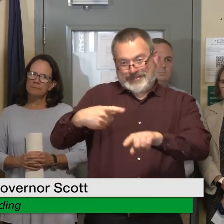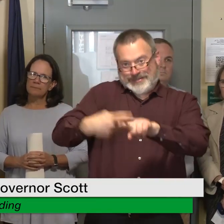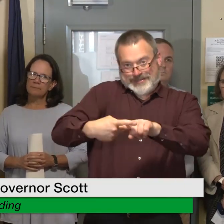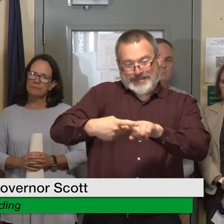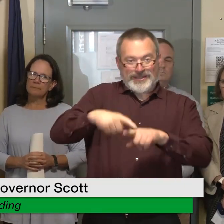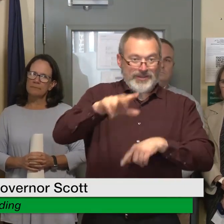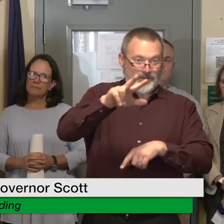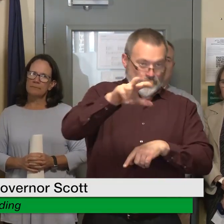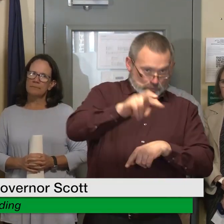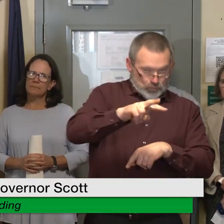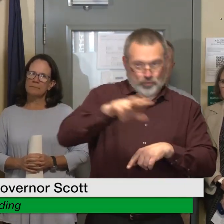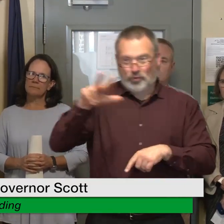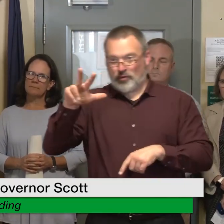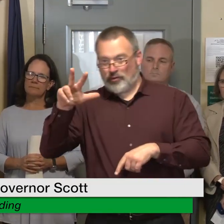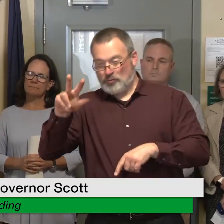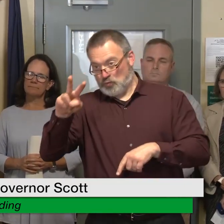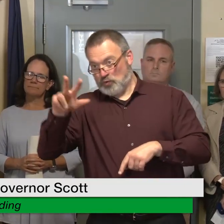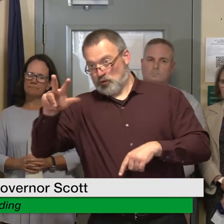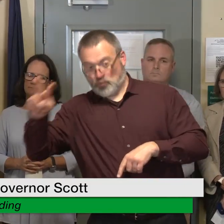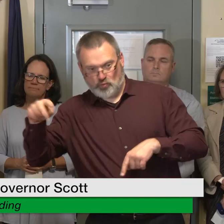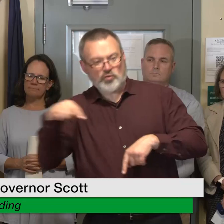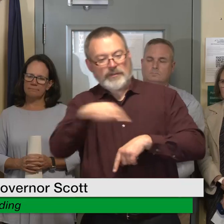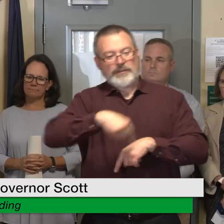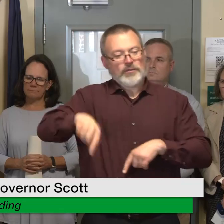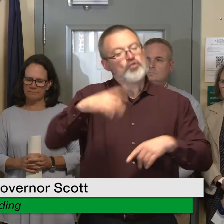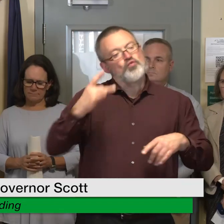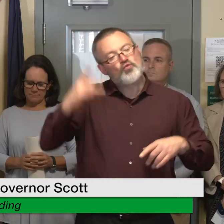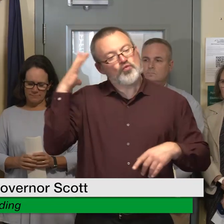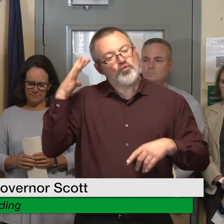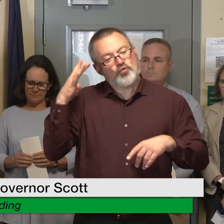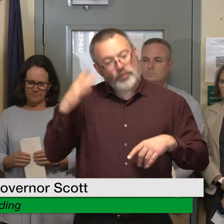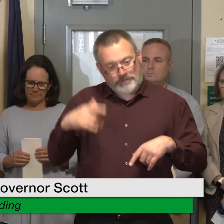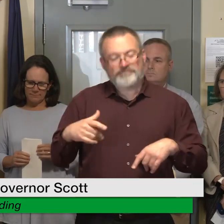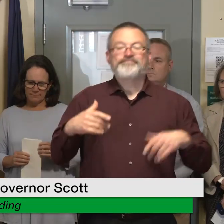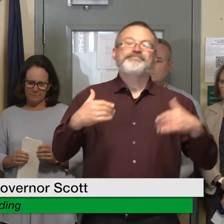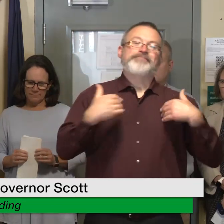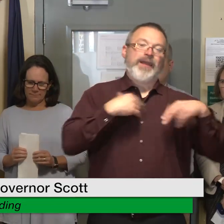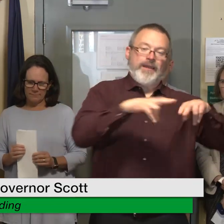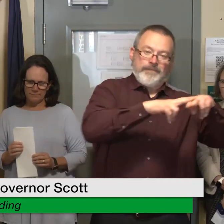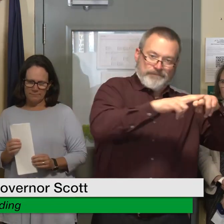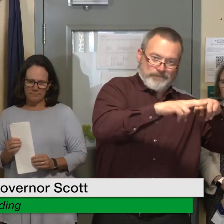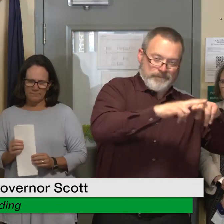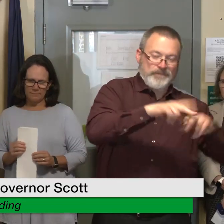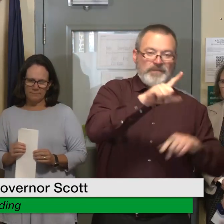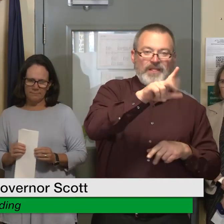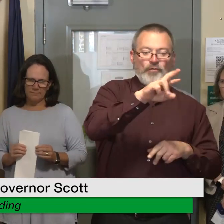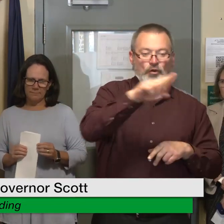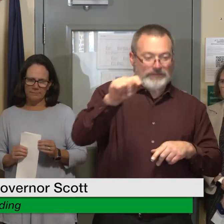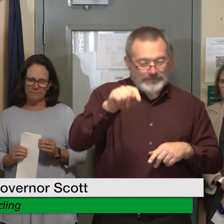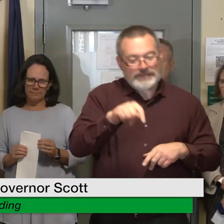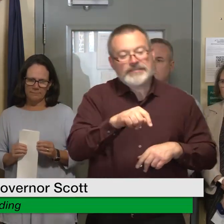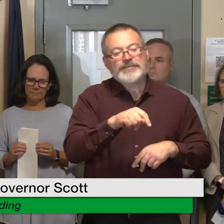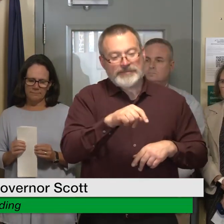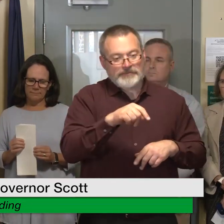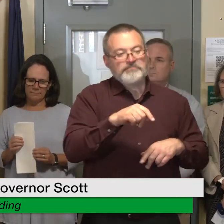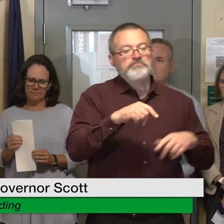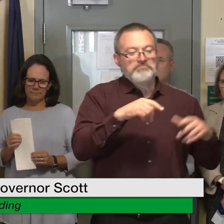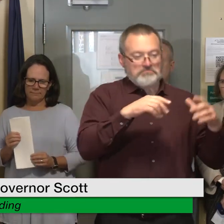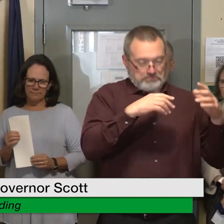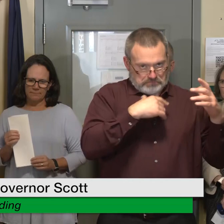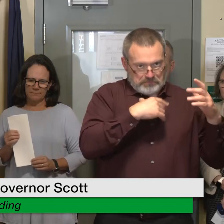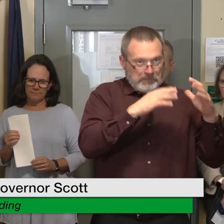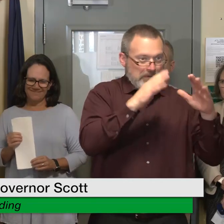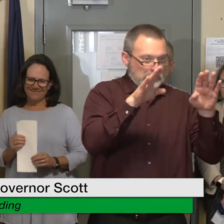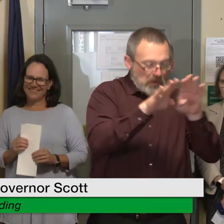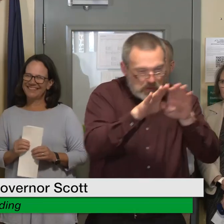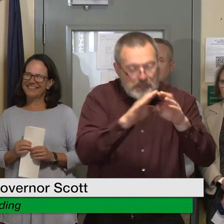The Lamoille Valley Rail Trail. I'll list what's closed and what's open. It would seem intuitive